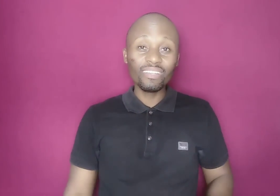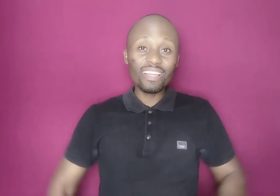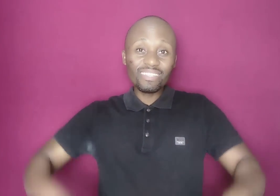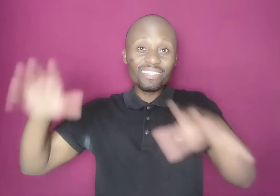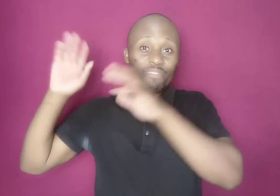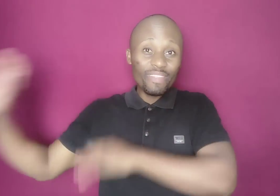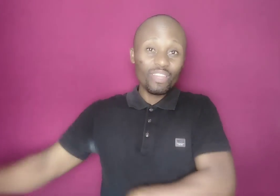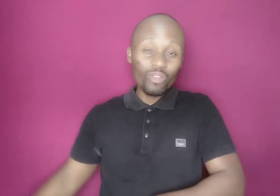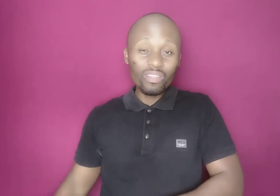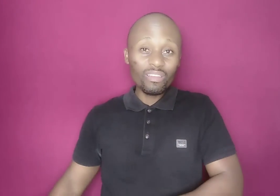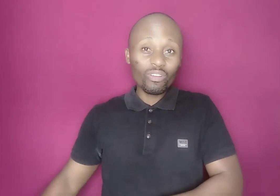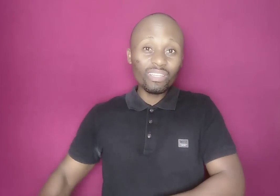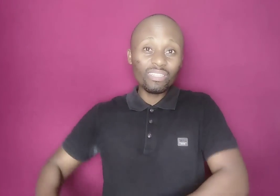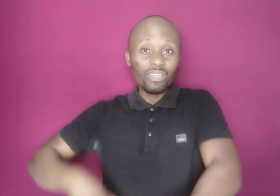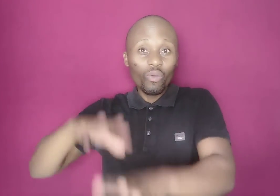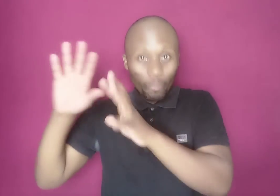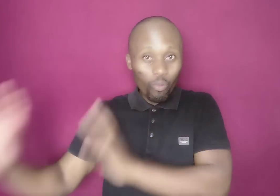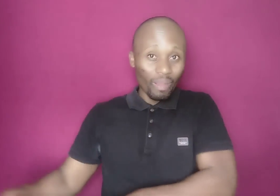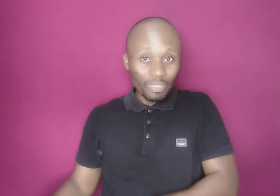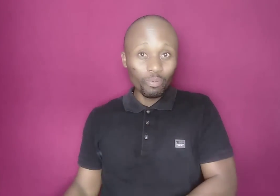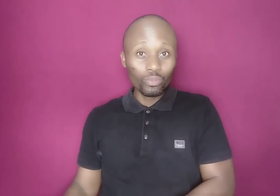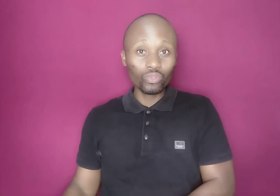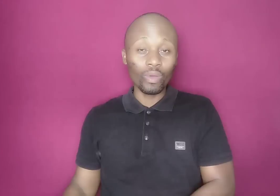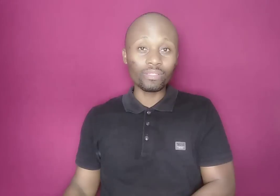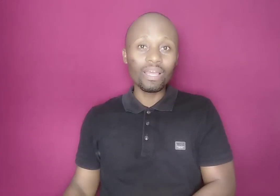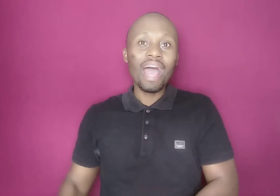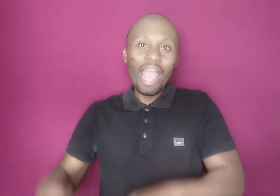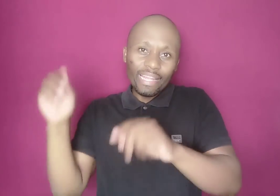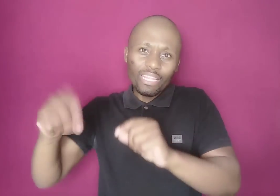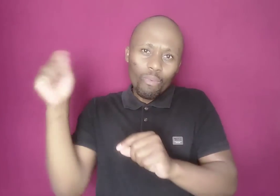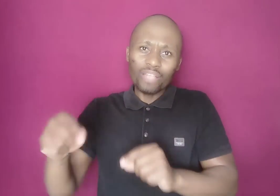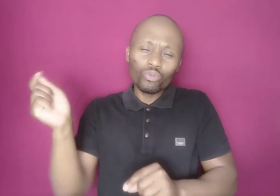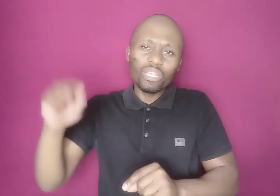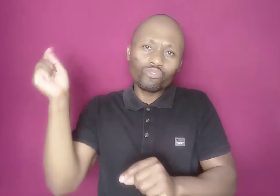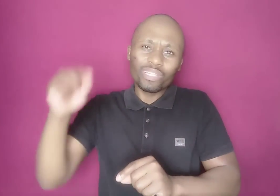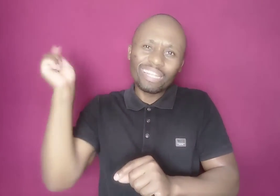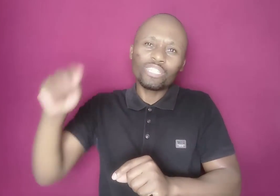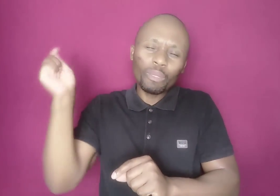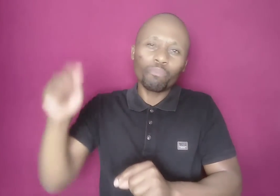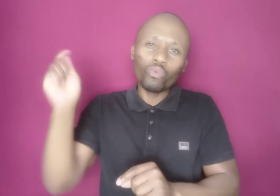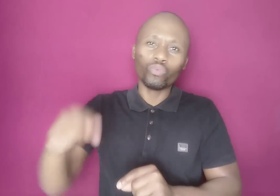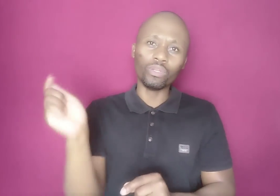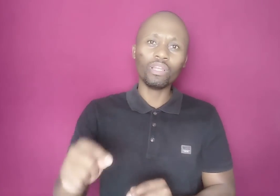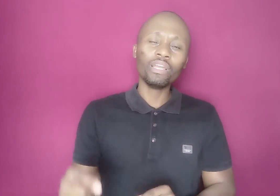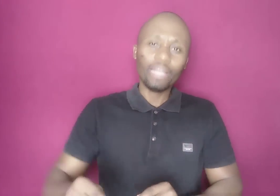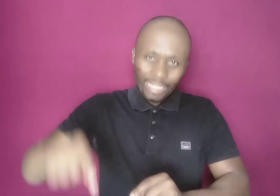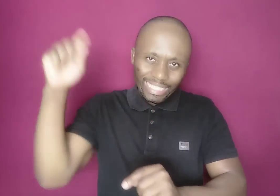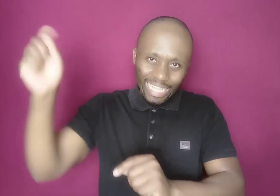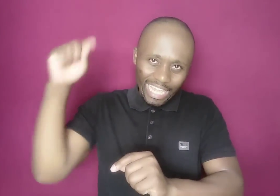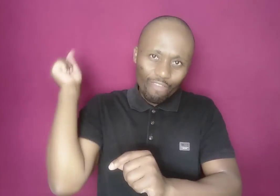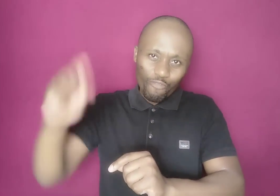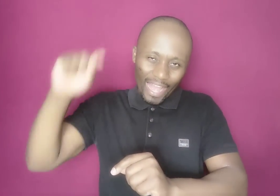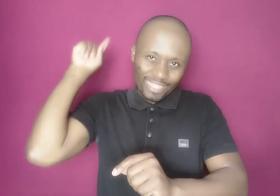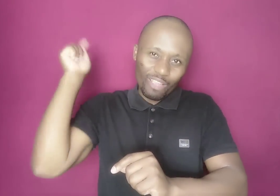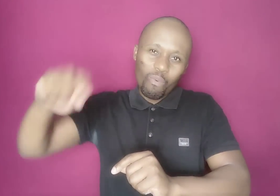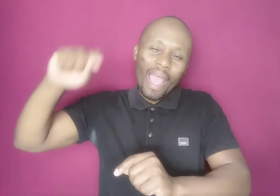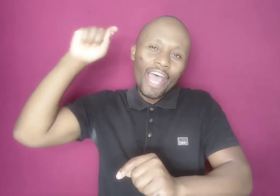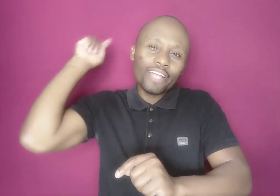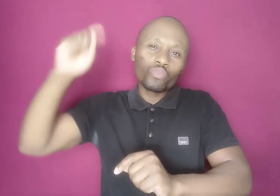they live in the with poor people, those ones. I need the ones who live with the rich people. Give us the ones with